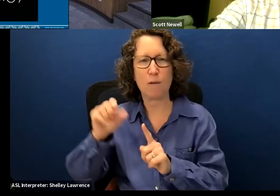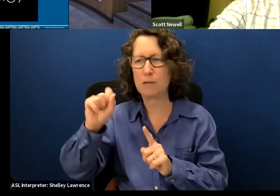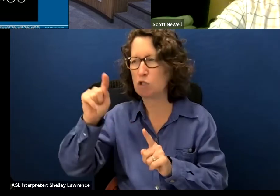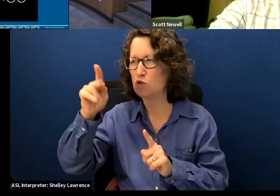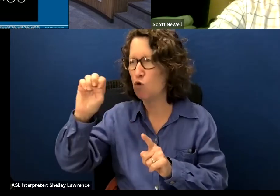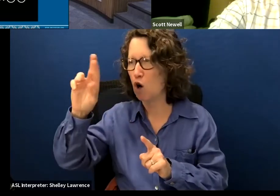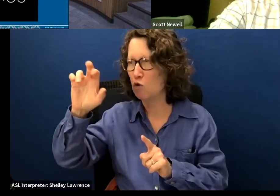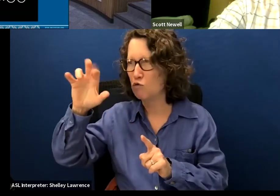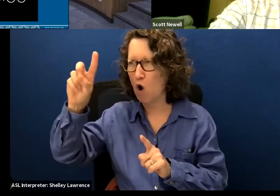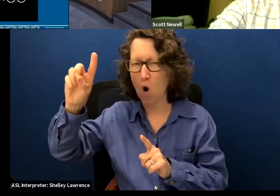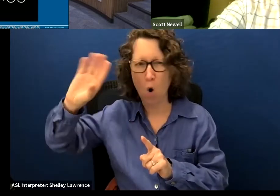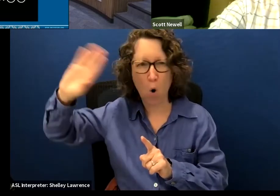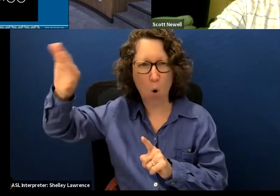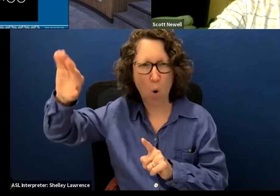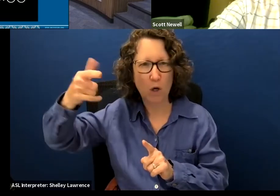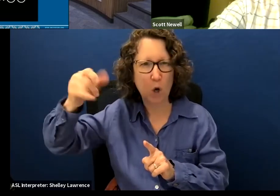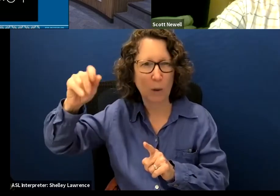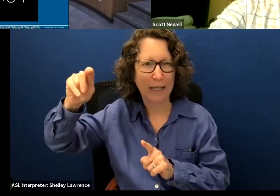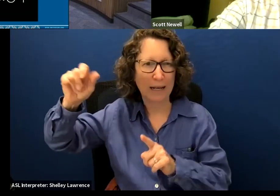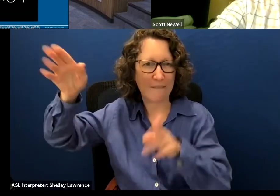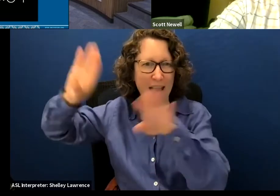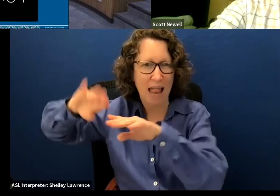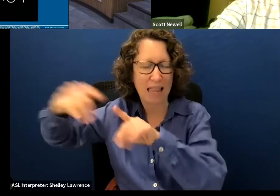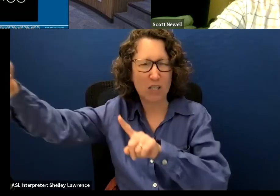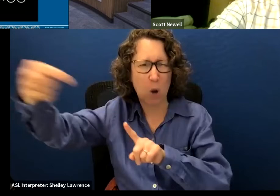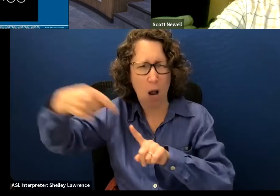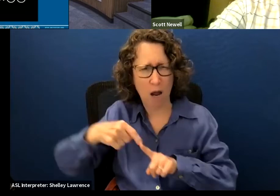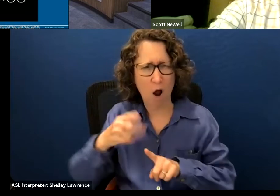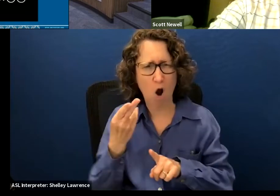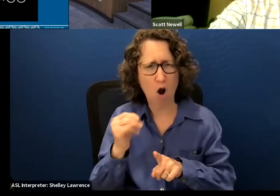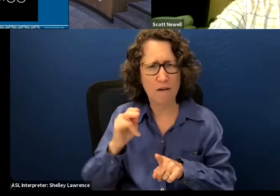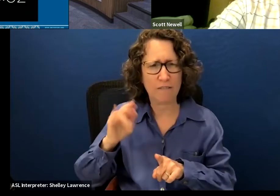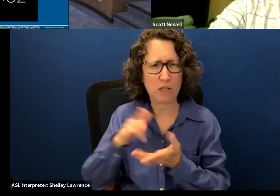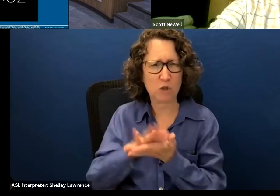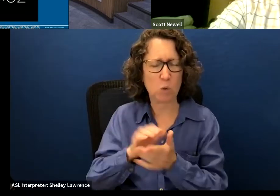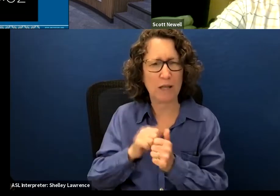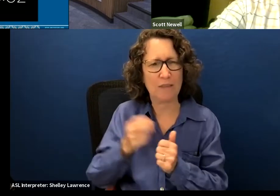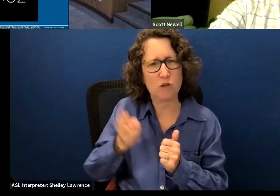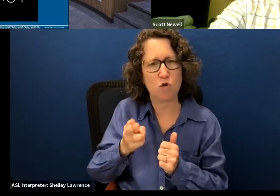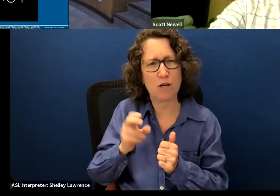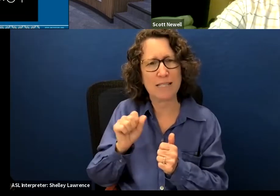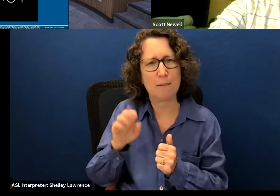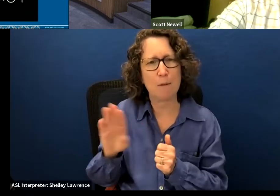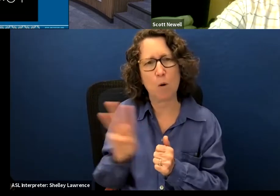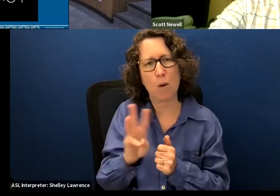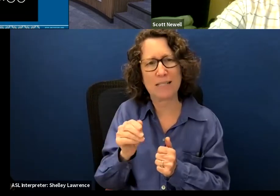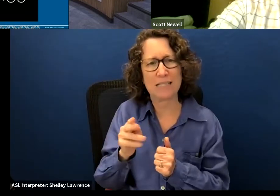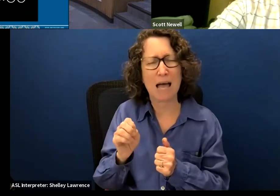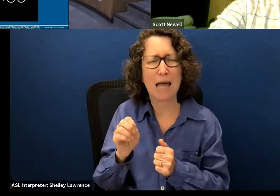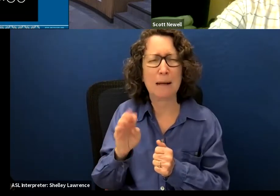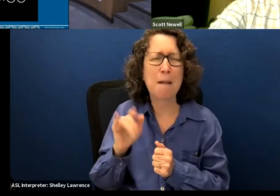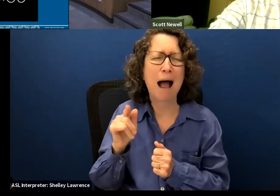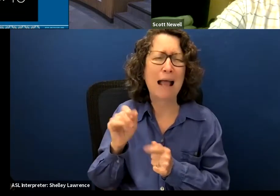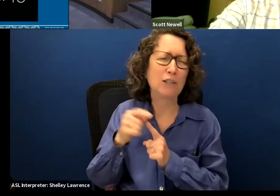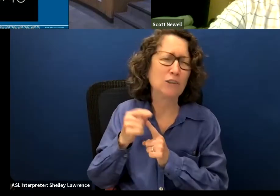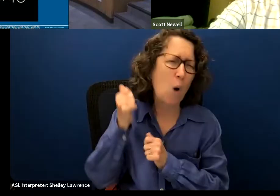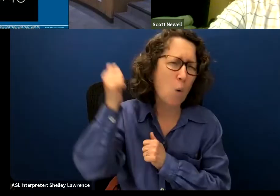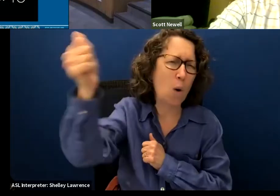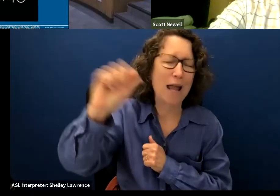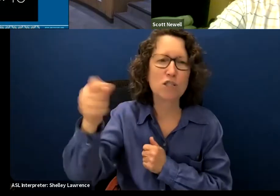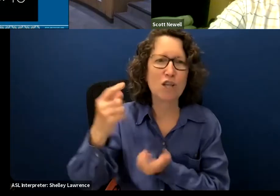Road at the far end of the Goleta Valley to Harding School in the historic Santa Barbara West Side, miles away, just